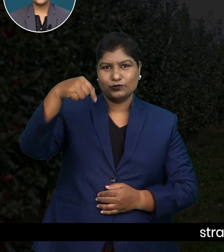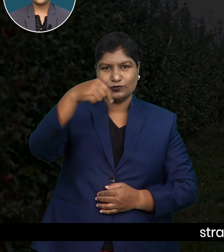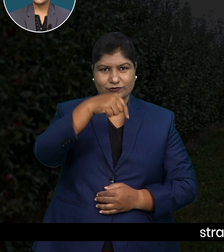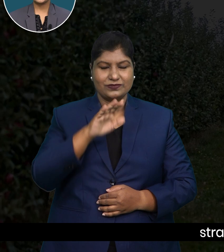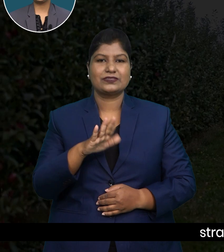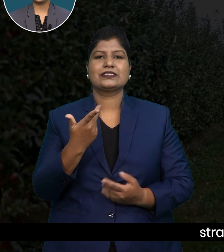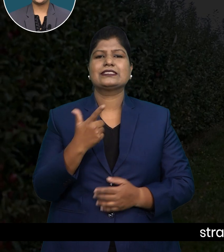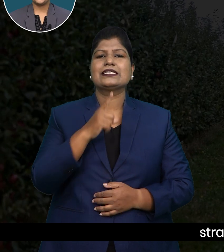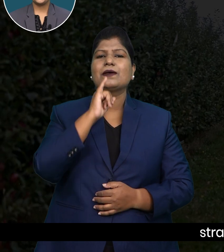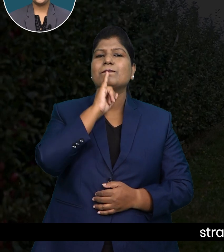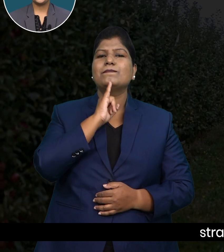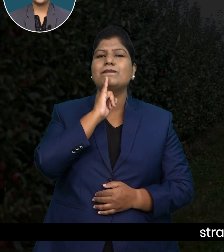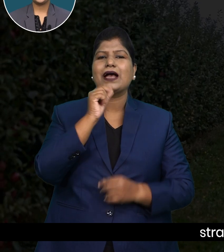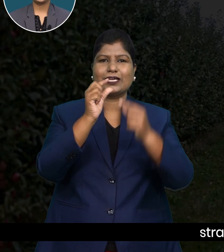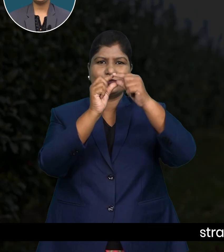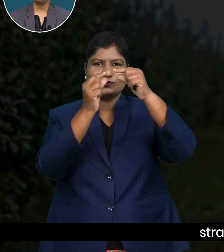strawberries, etc.